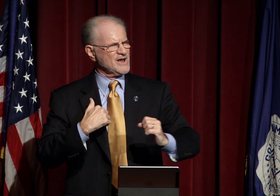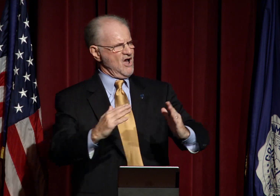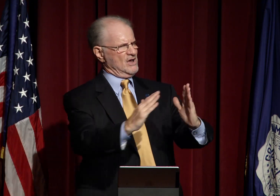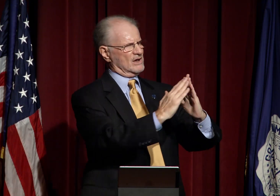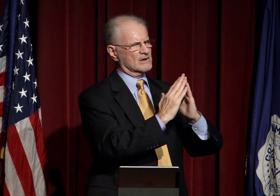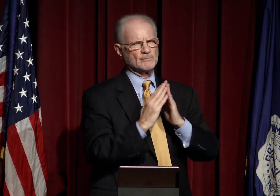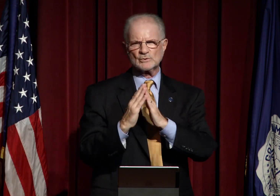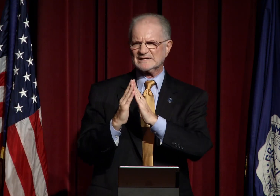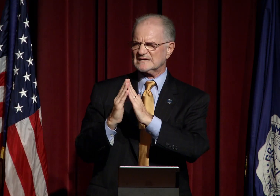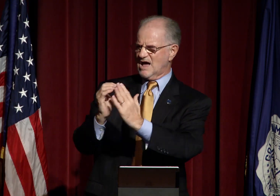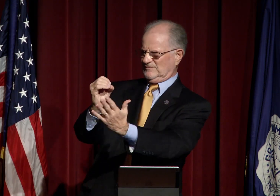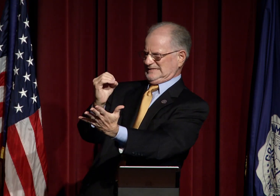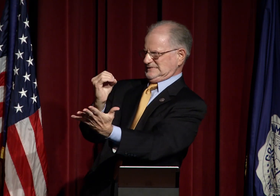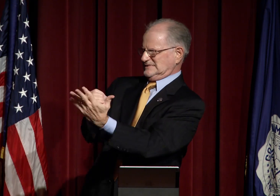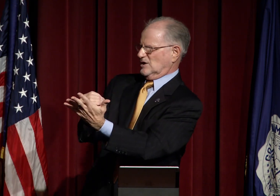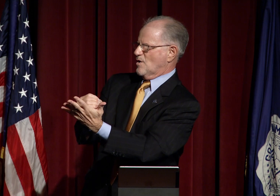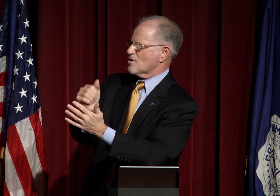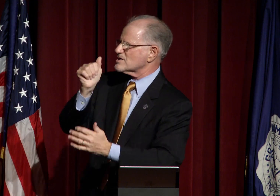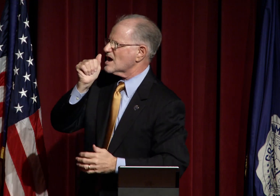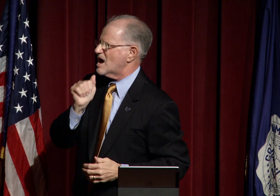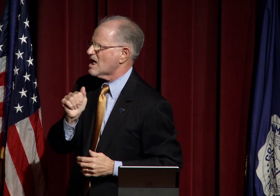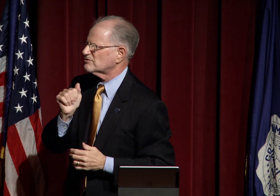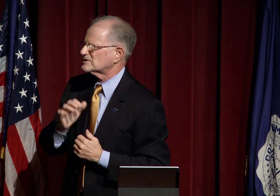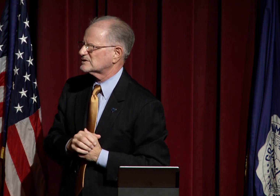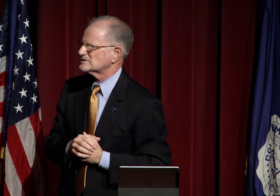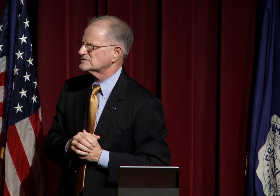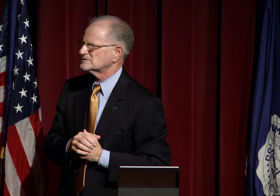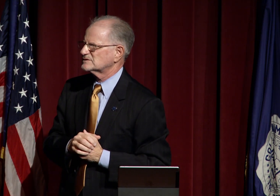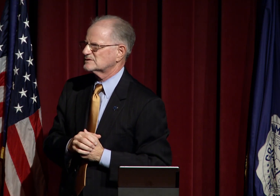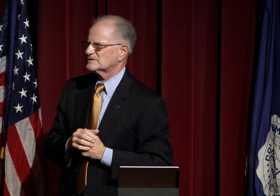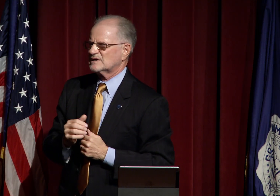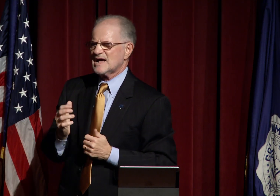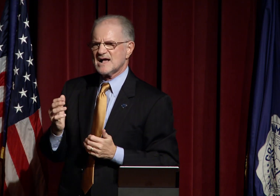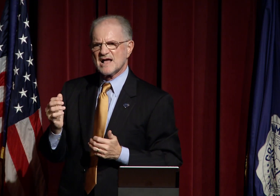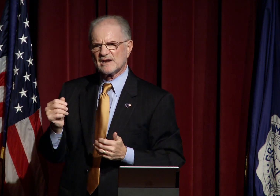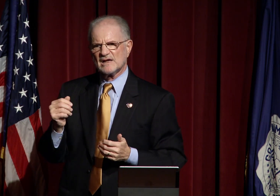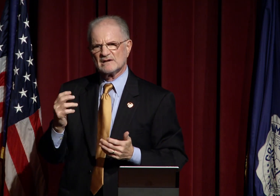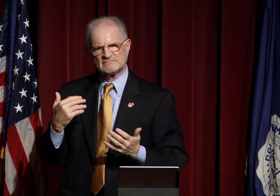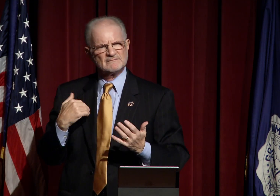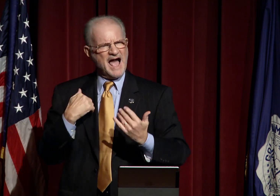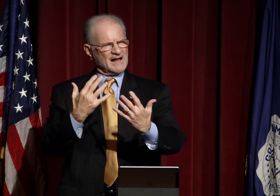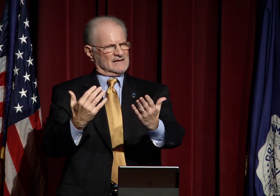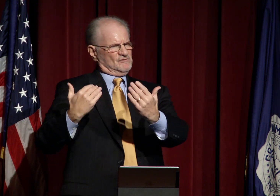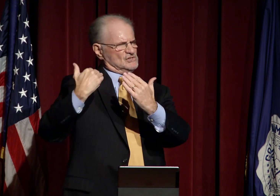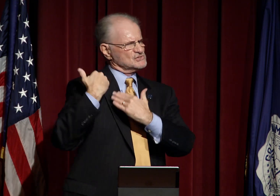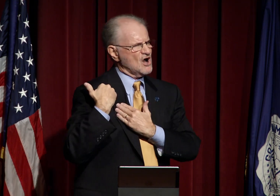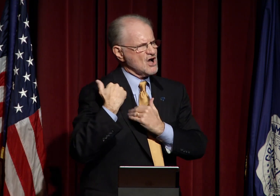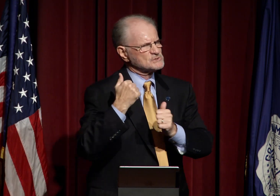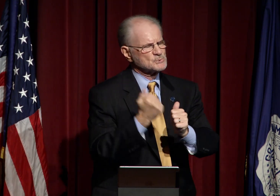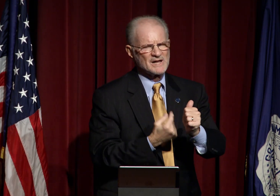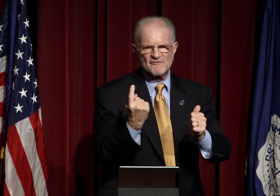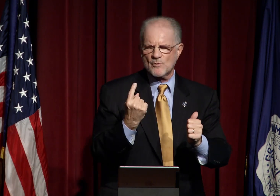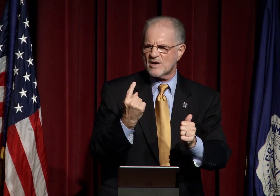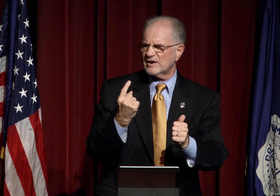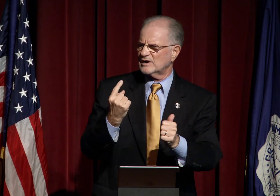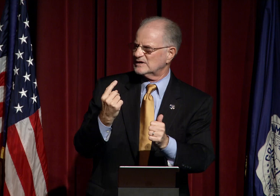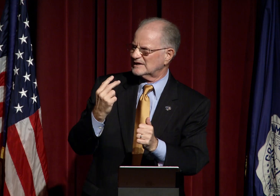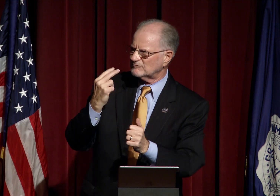how students and people on this campus are, as a community, must exhibit and show a zero